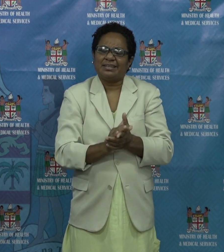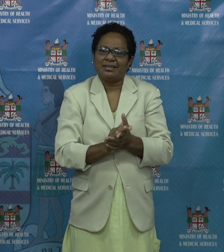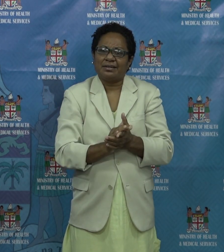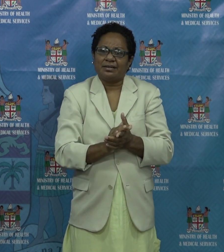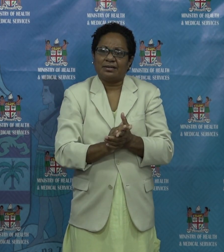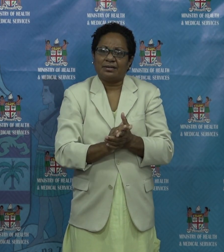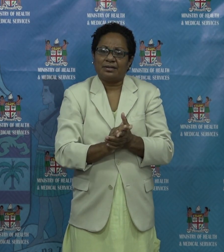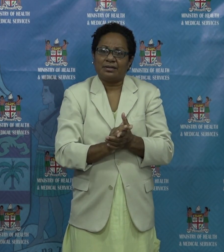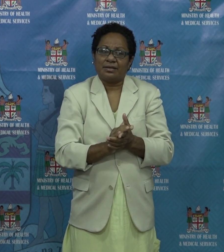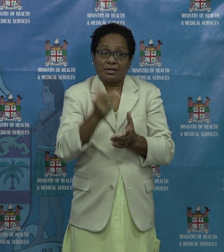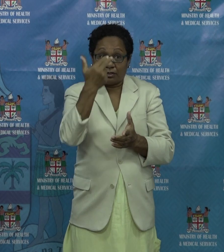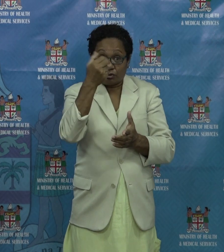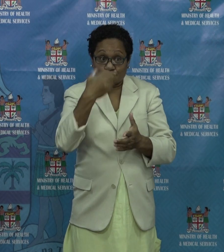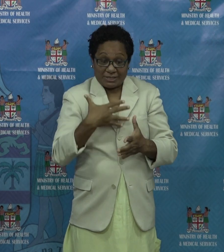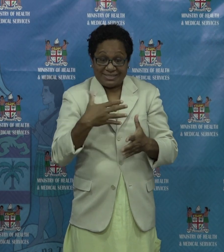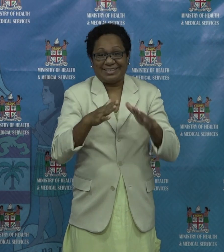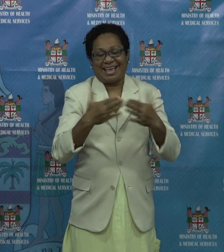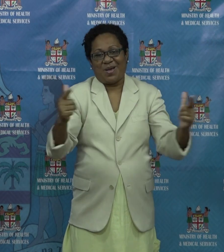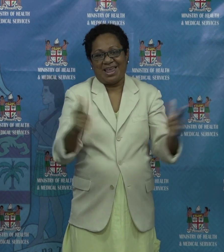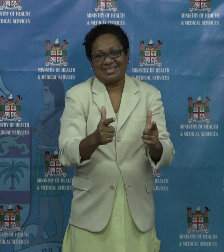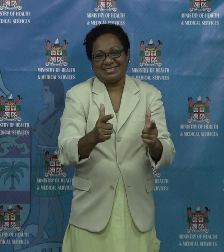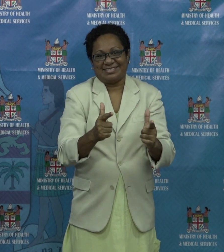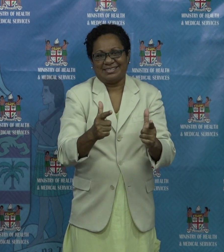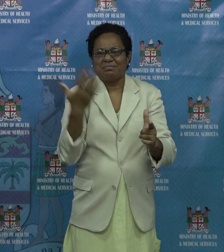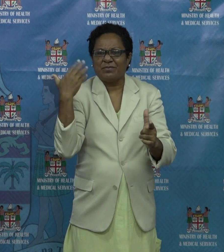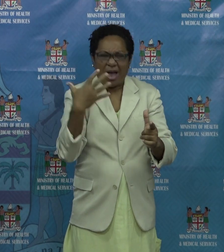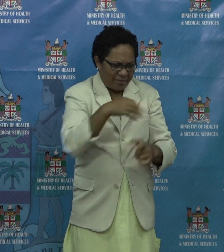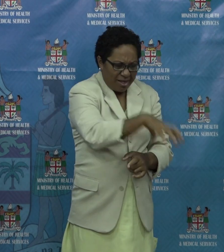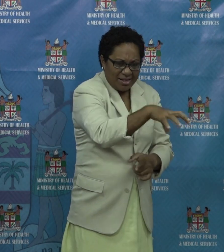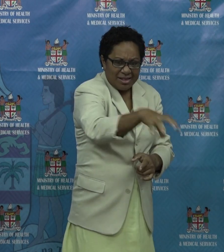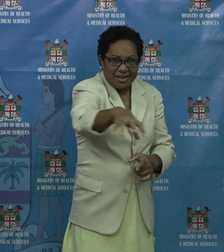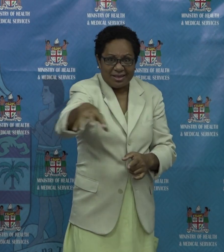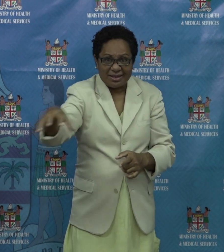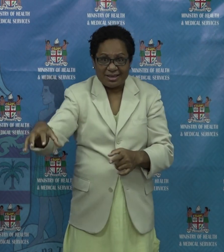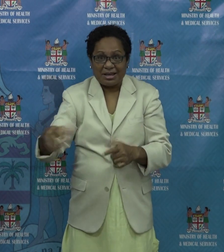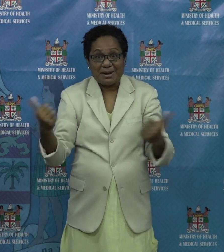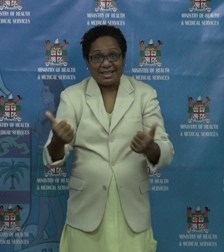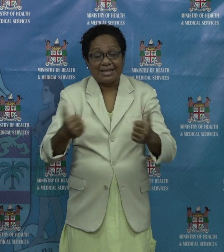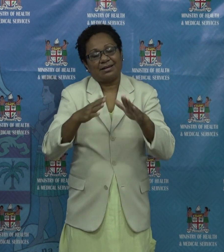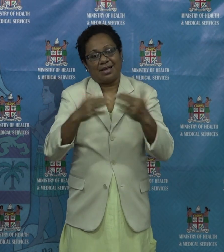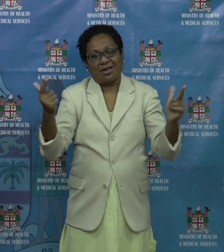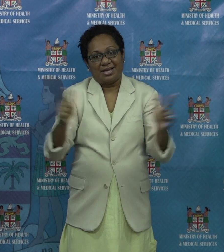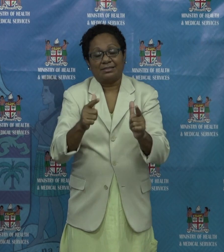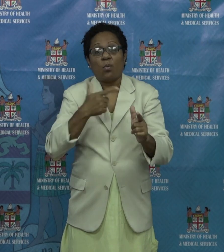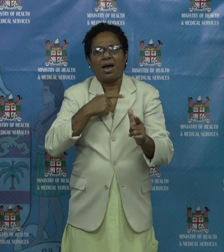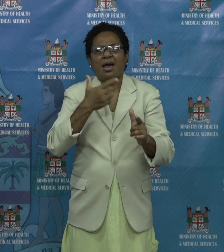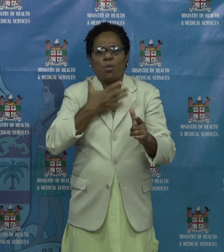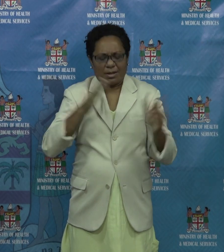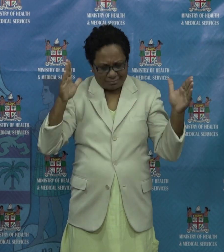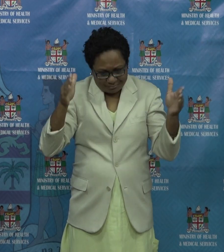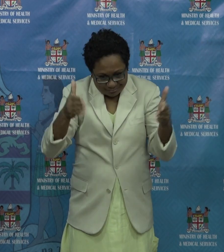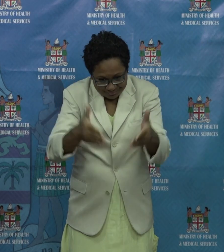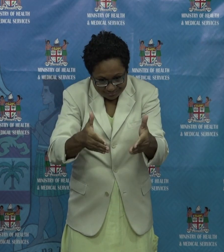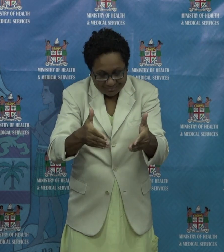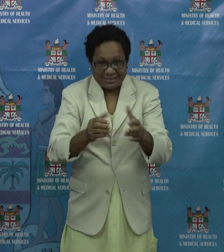stationary screening clinics that we currently have operational to better focus our effort and our attention. So we